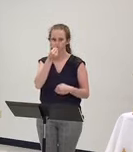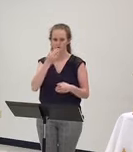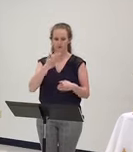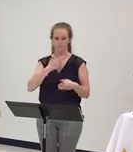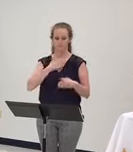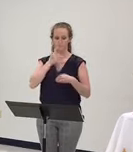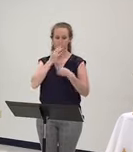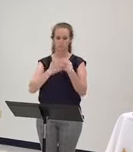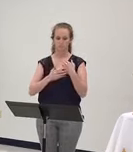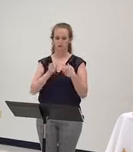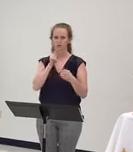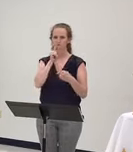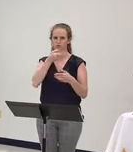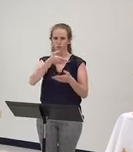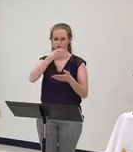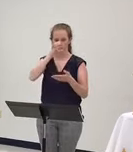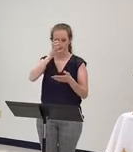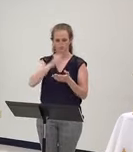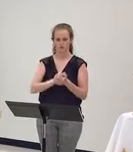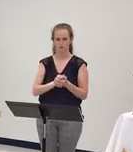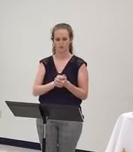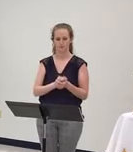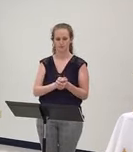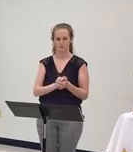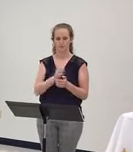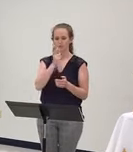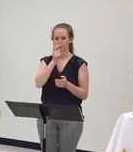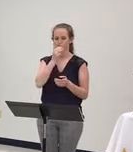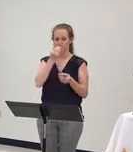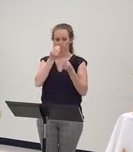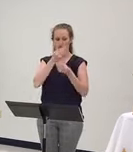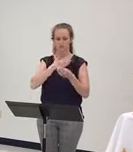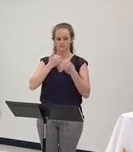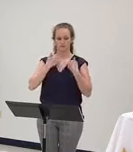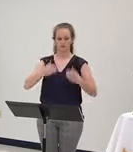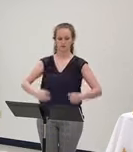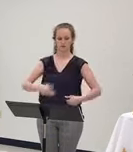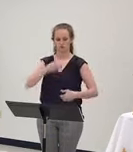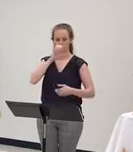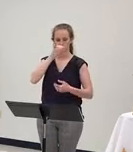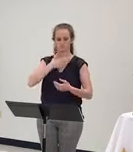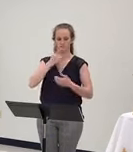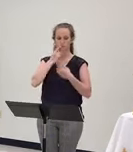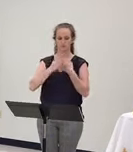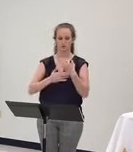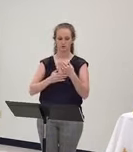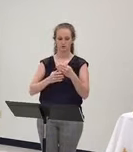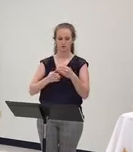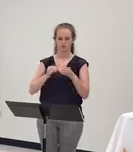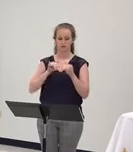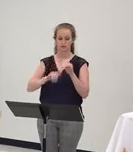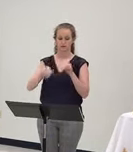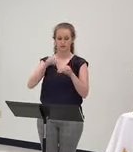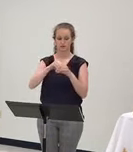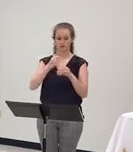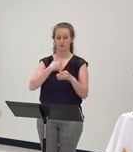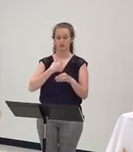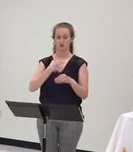and my blood is true drink. Whoever eats my flesh and drinks my blood remains in